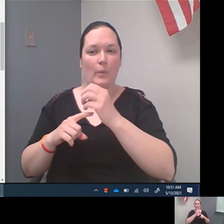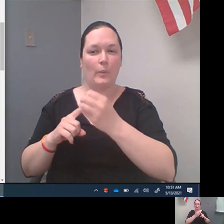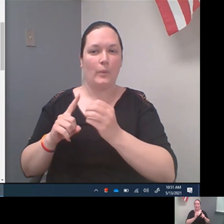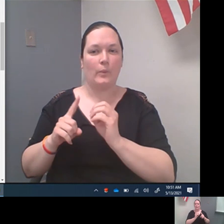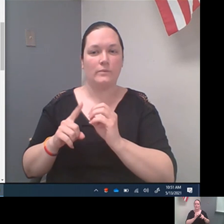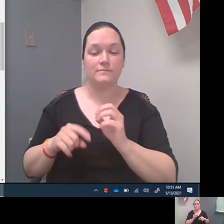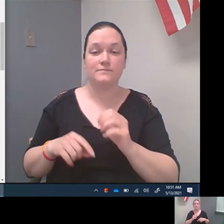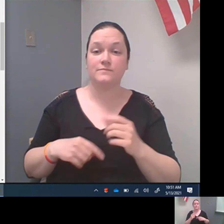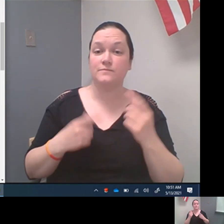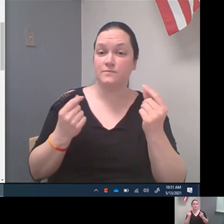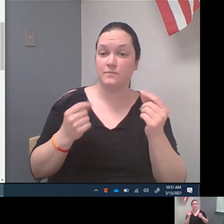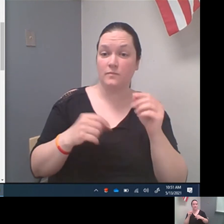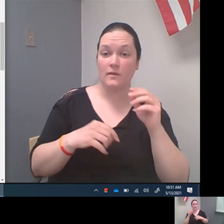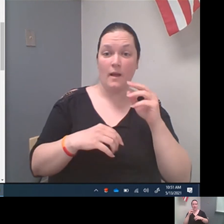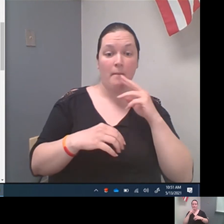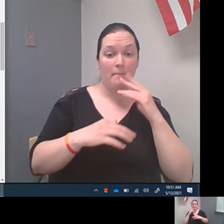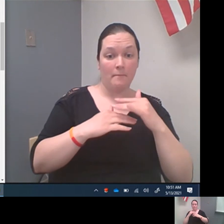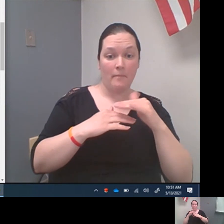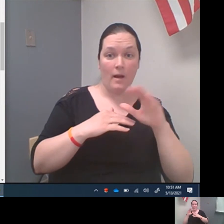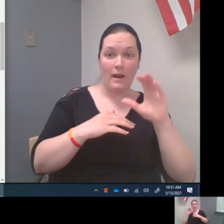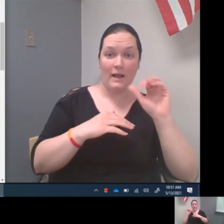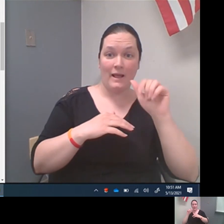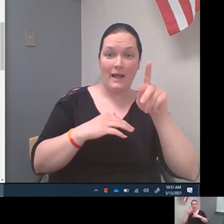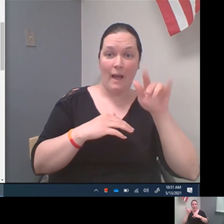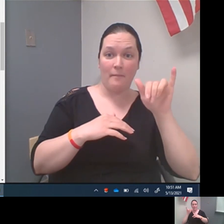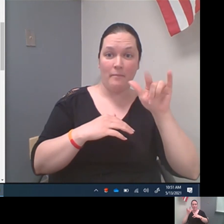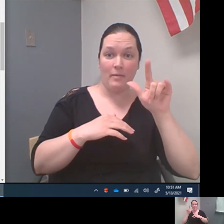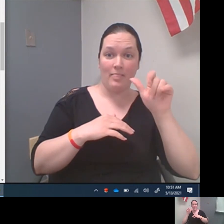that we're taking oxygen from the